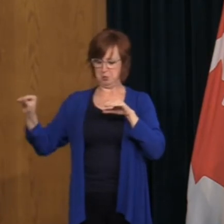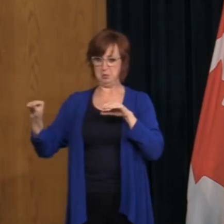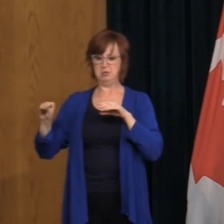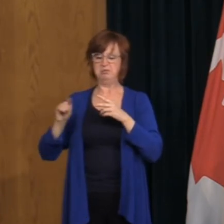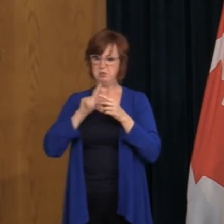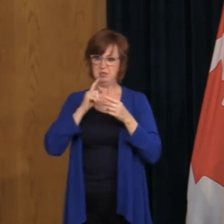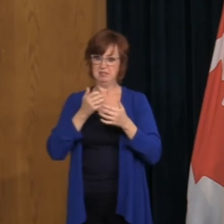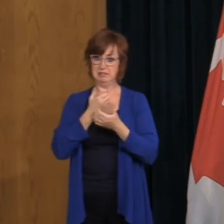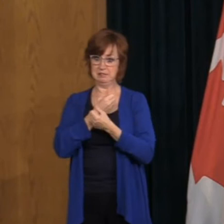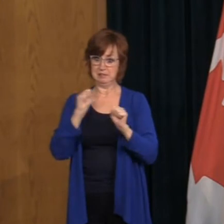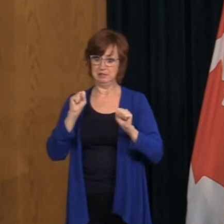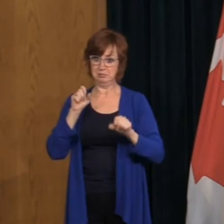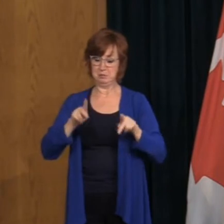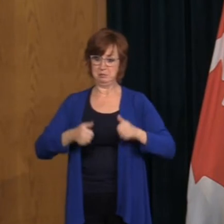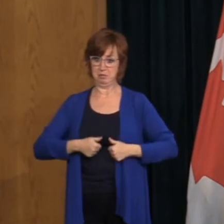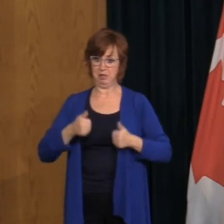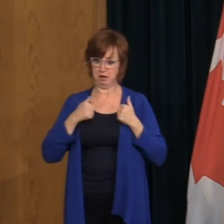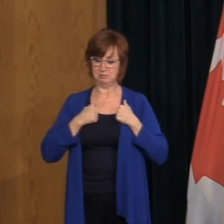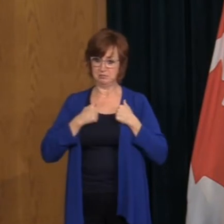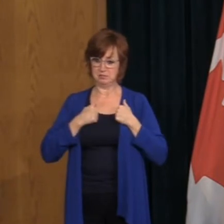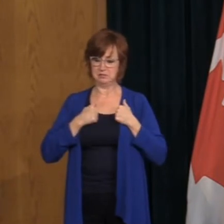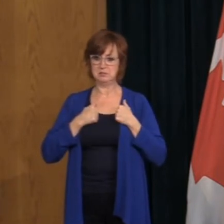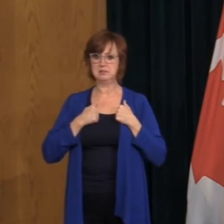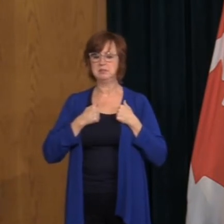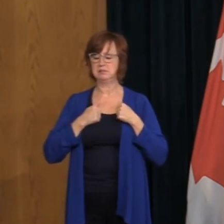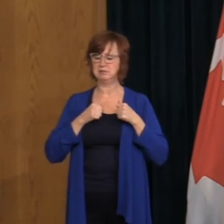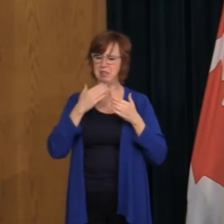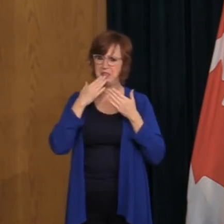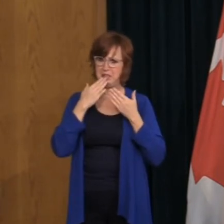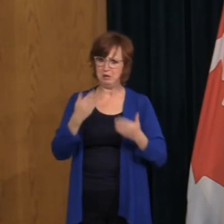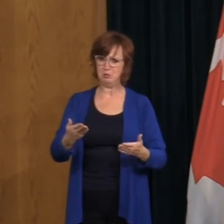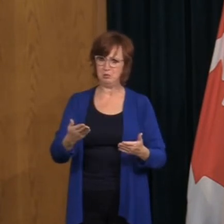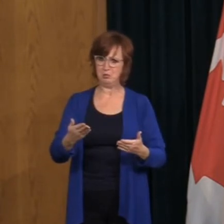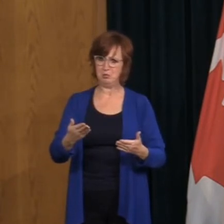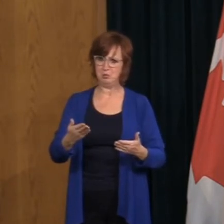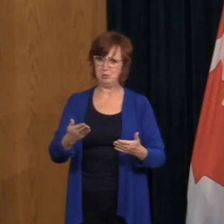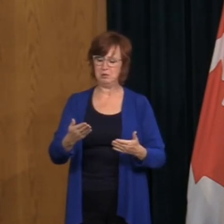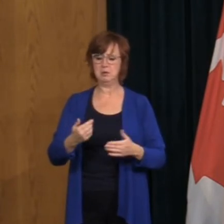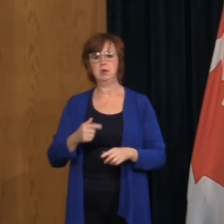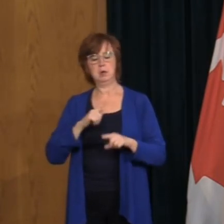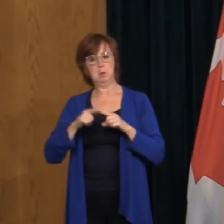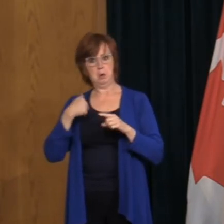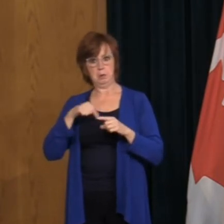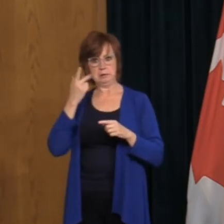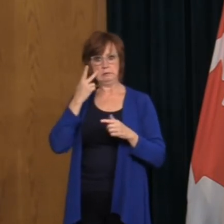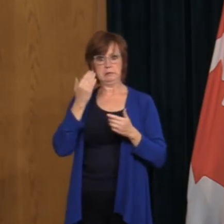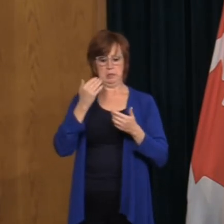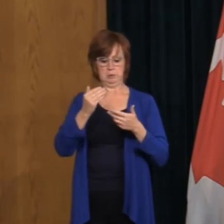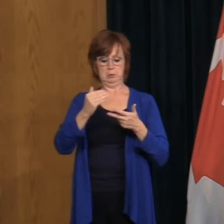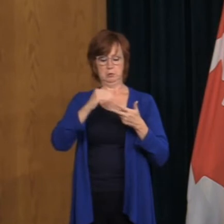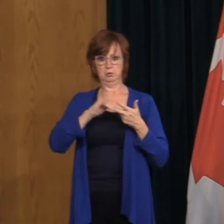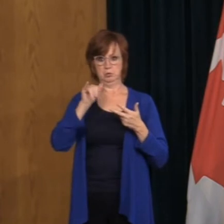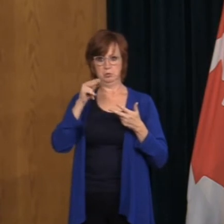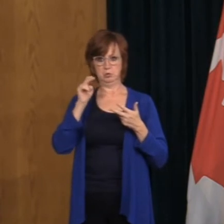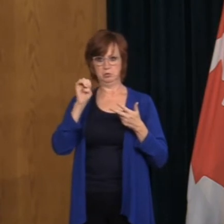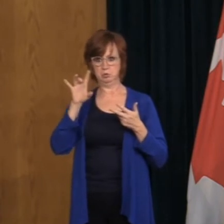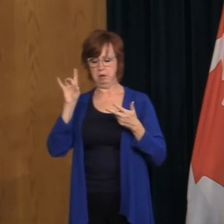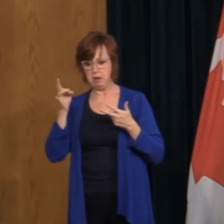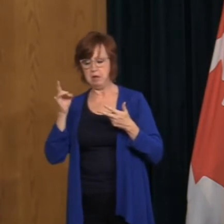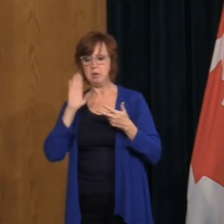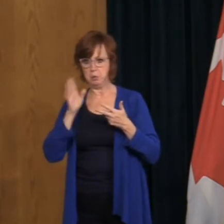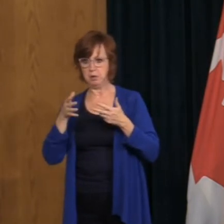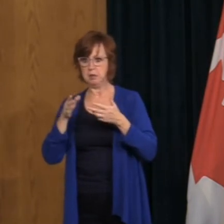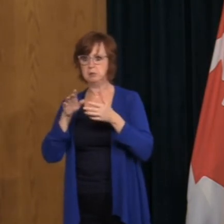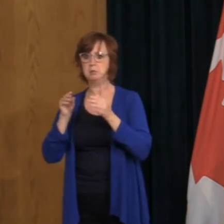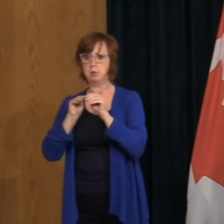very sensitive period as well. More businesses are reopening in our communities. We're restarting some elective surgeries and